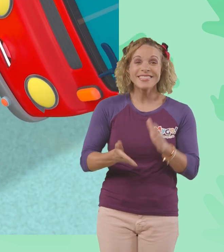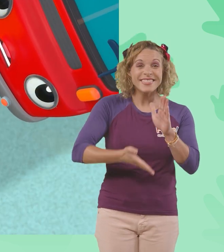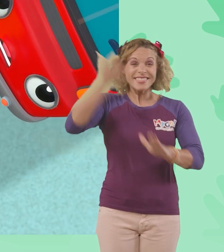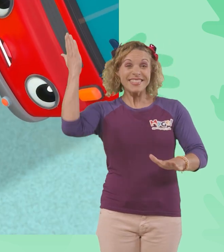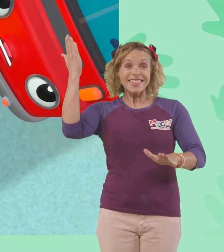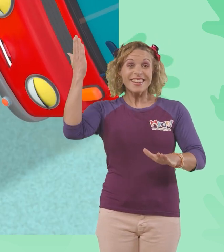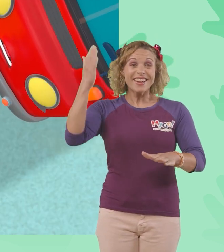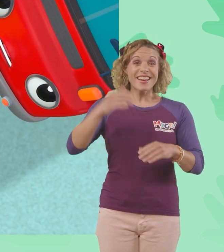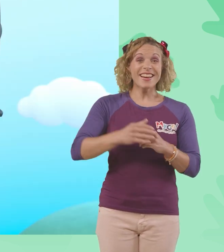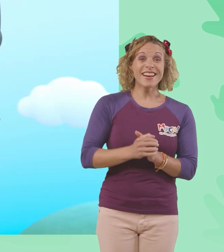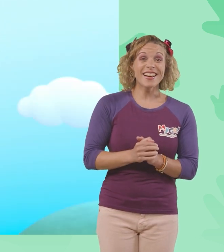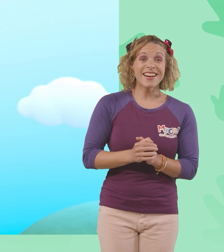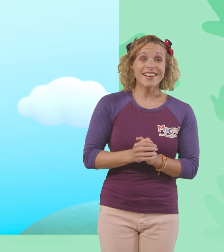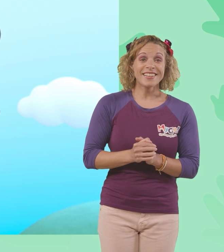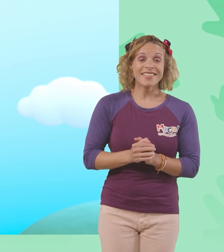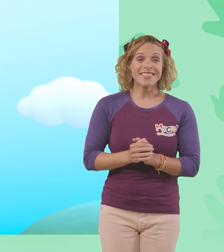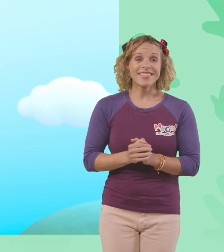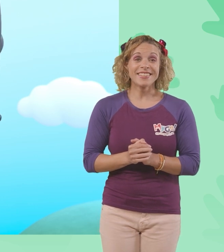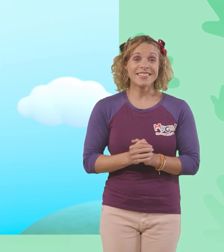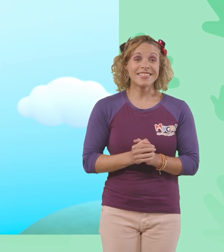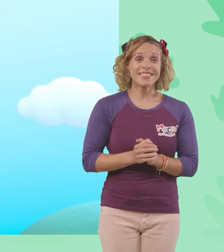Let go!